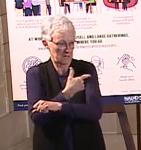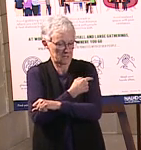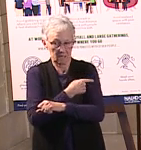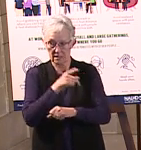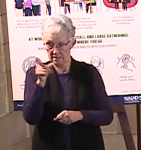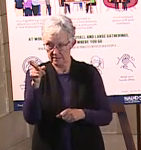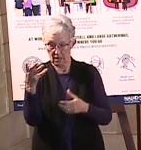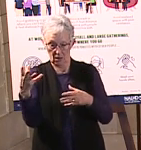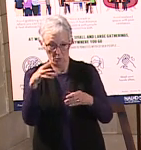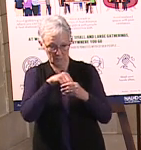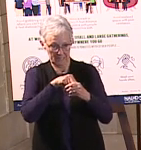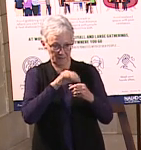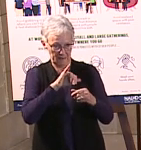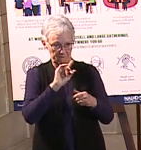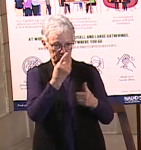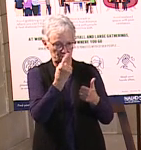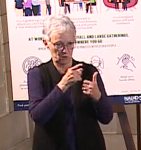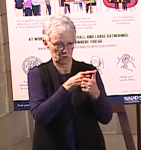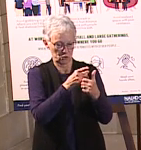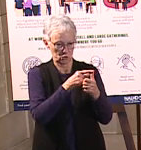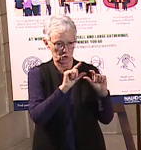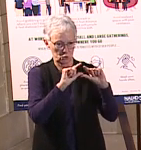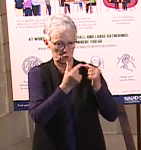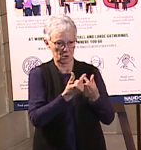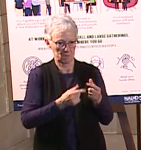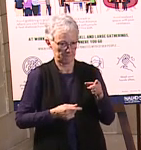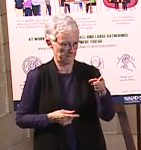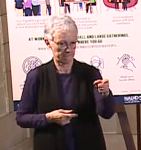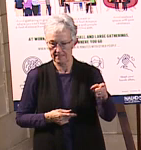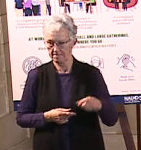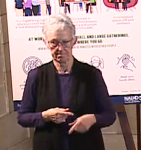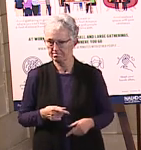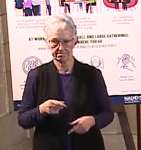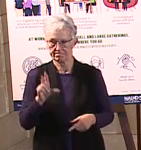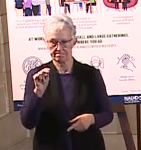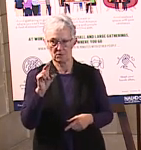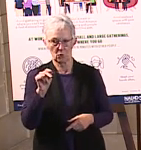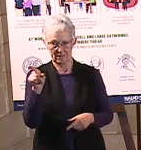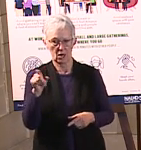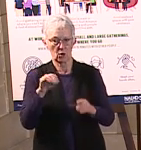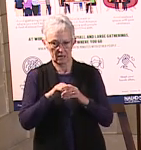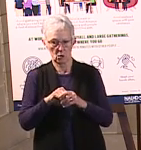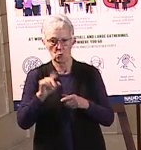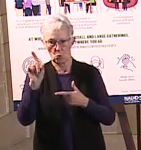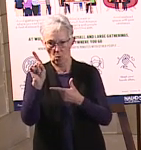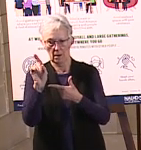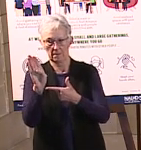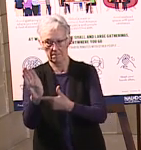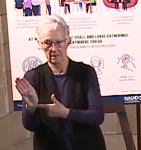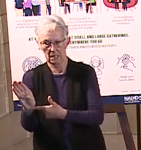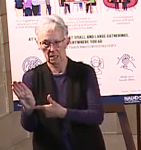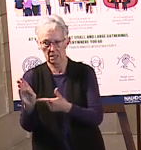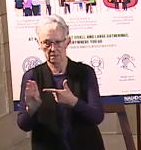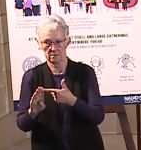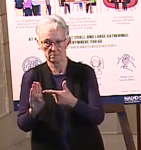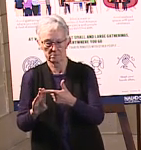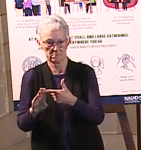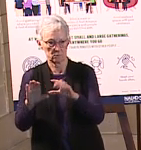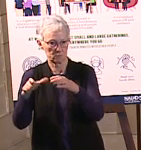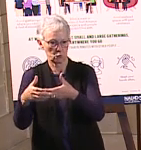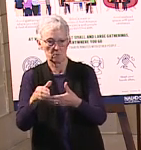Dr. Antone, I don't know that answer off the top of my head. Phase 1B. They're in phase 1B, so they'll be in phase 1B. That's